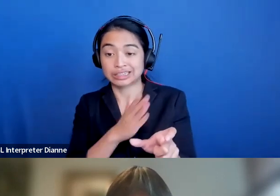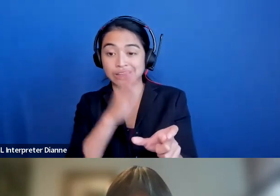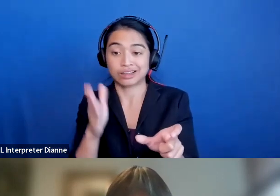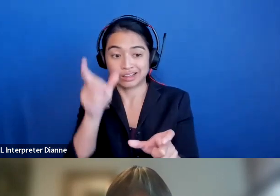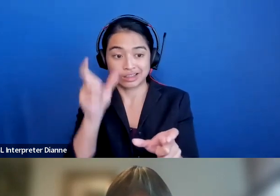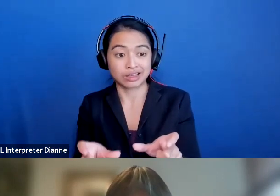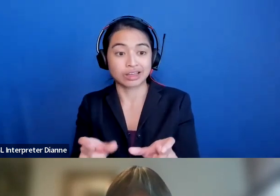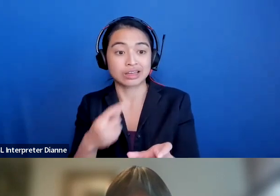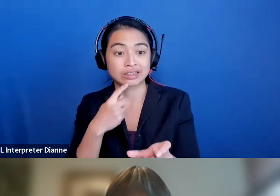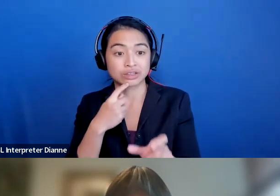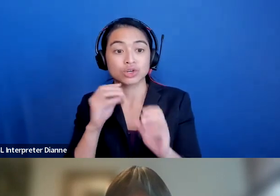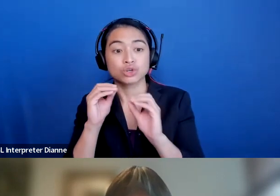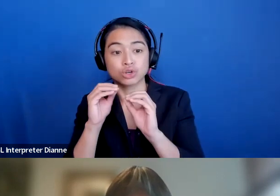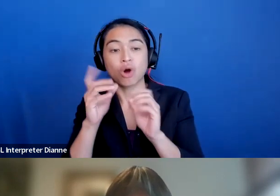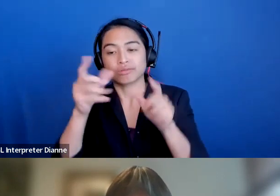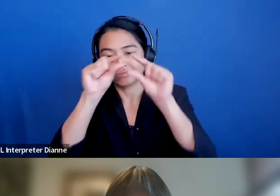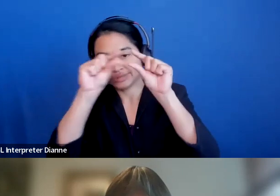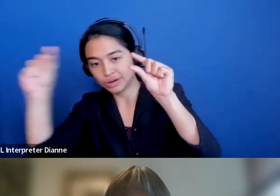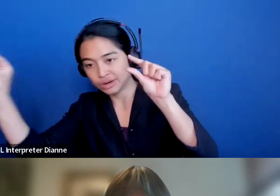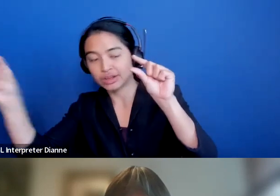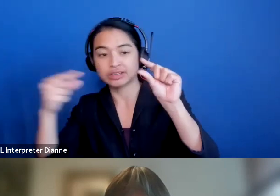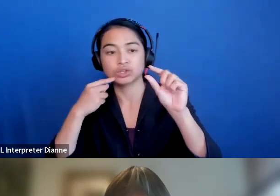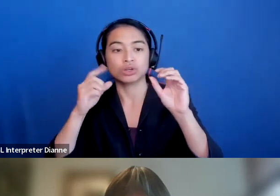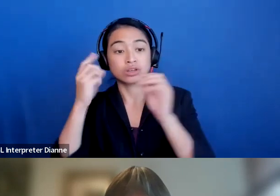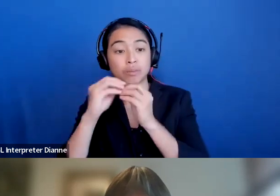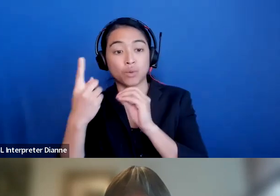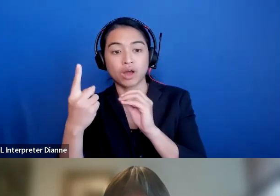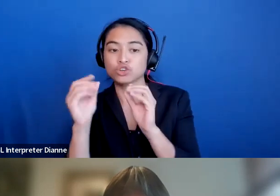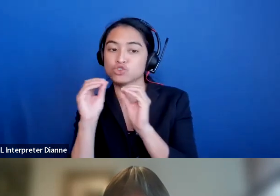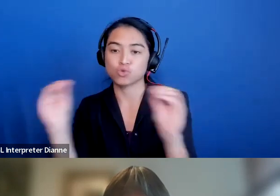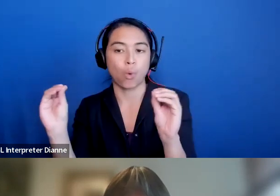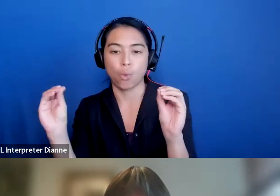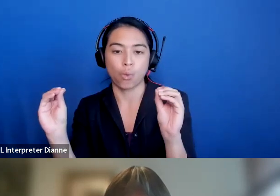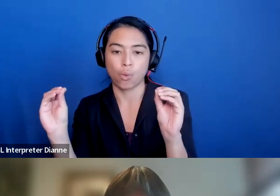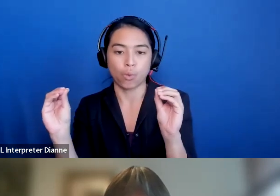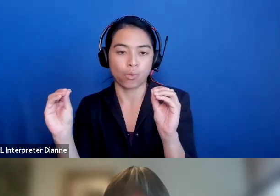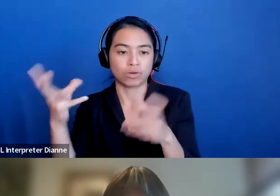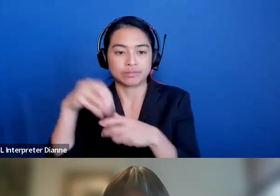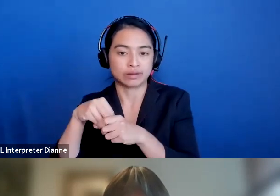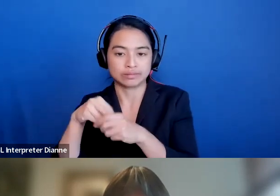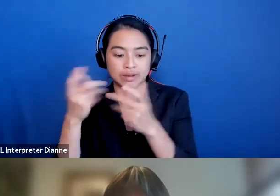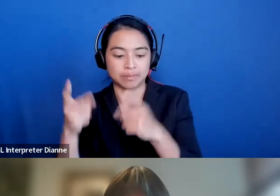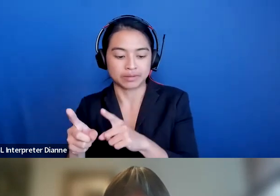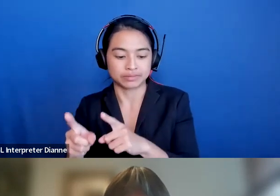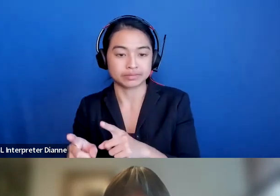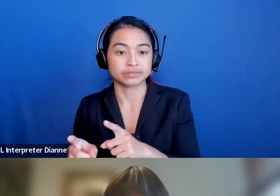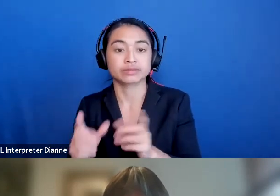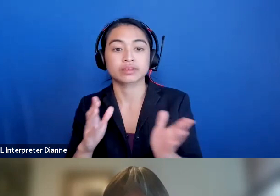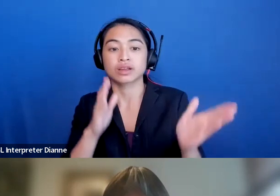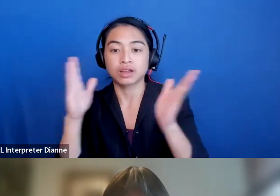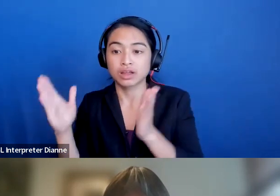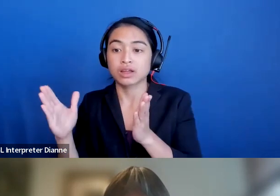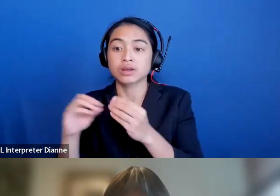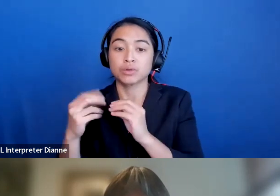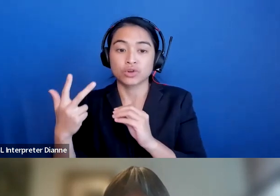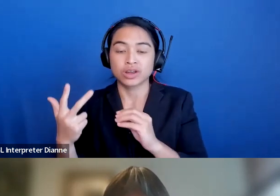no current capacity in place. The third would be the basic level of capacity